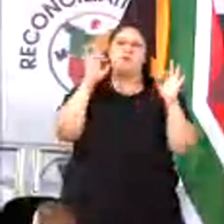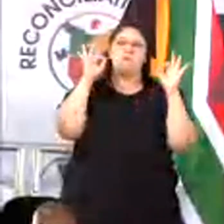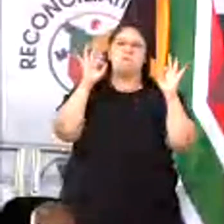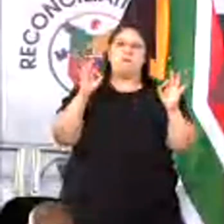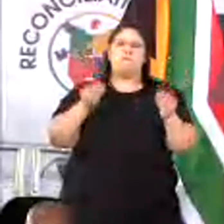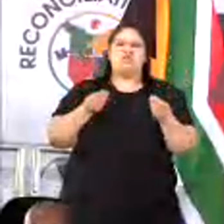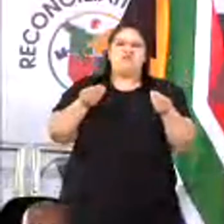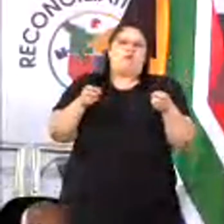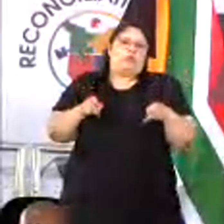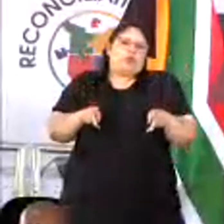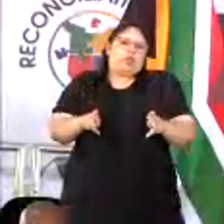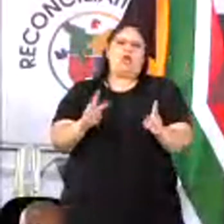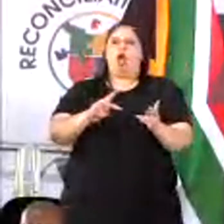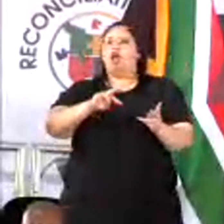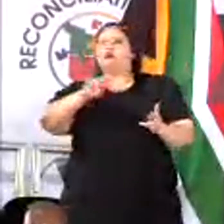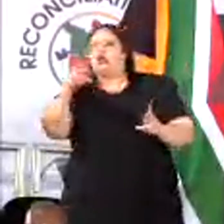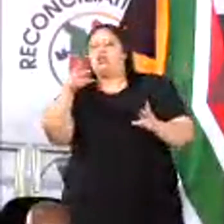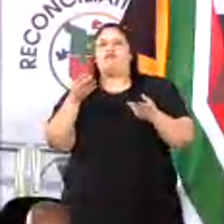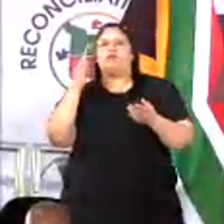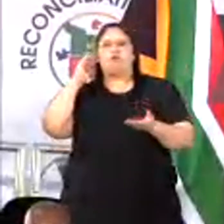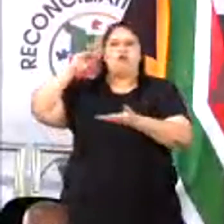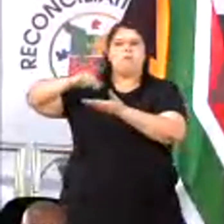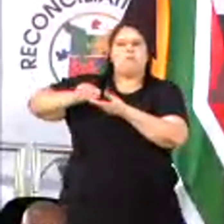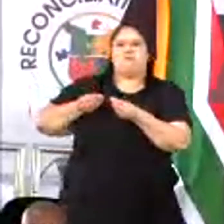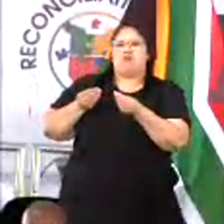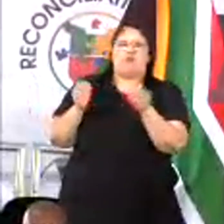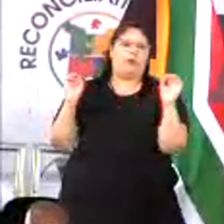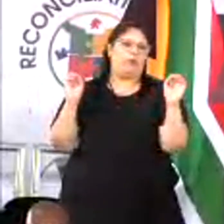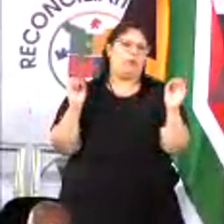afforded alternative accommodation.